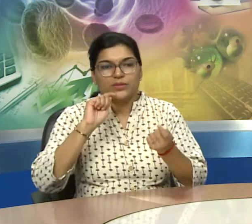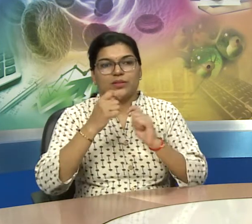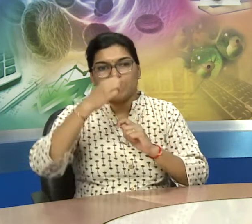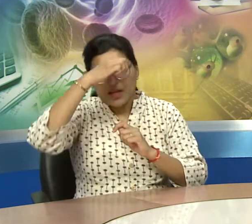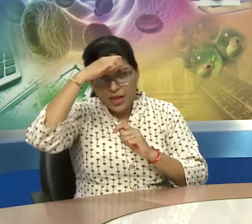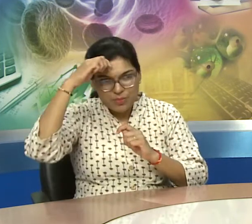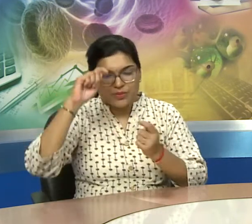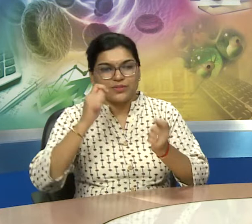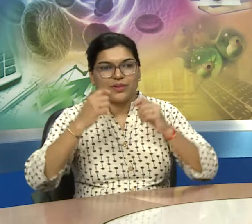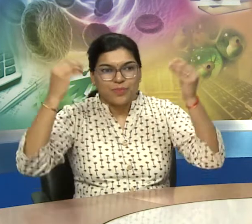the